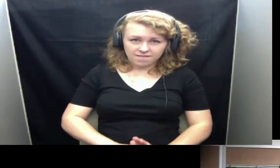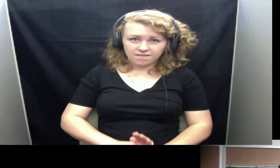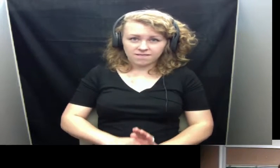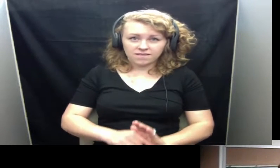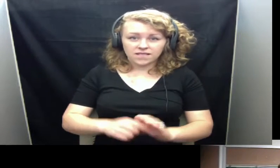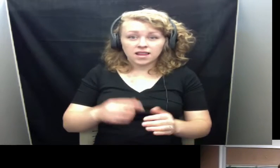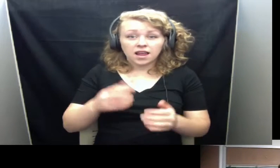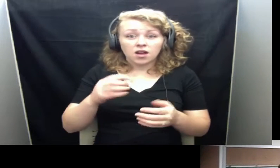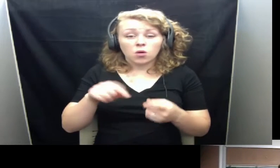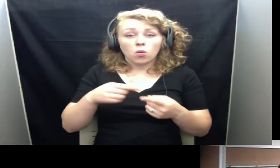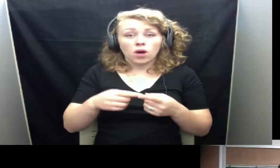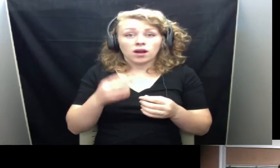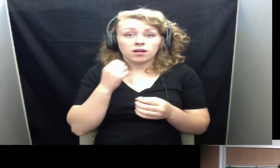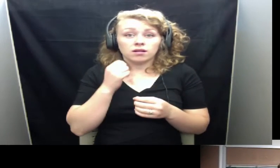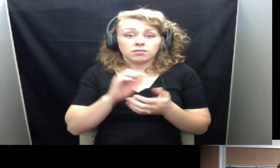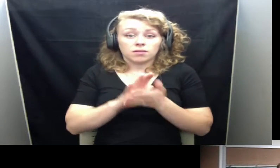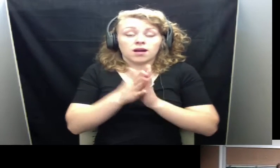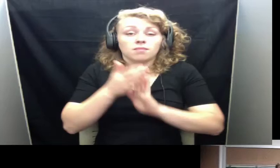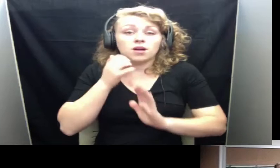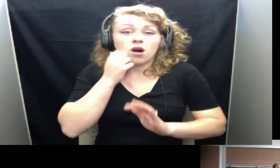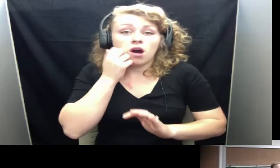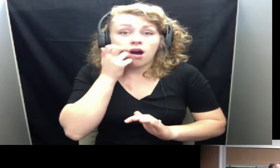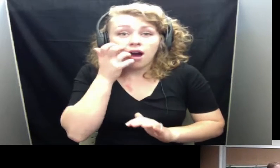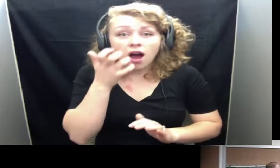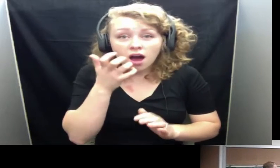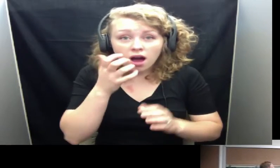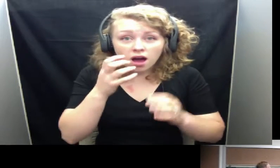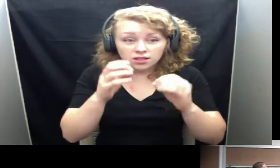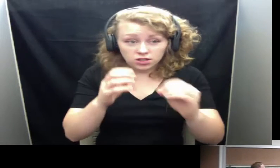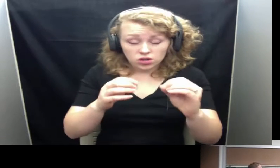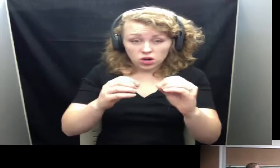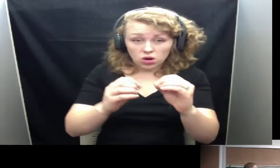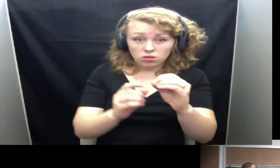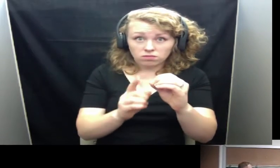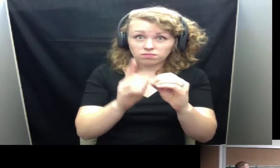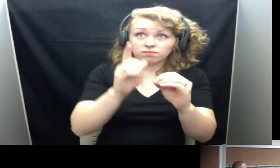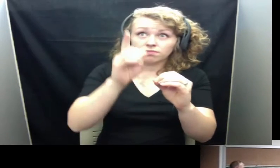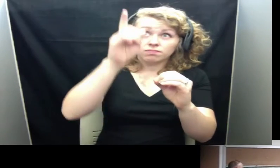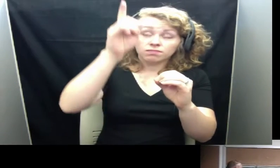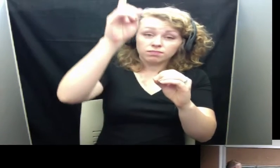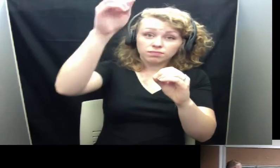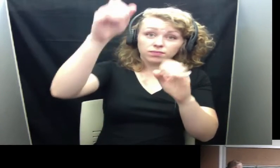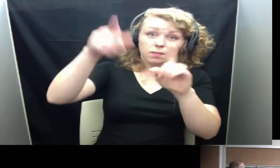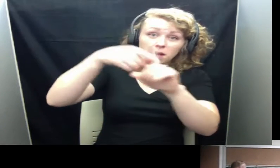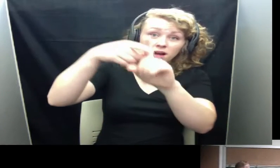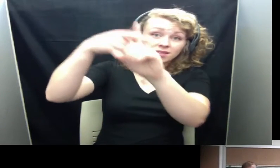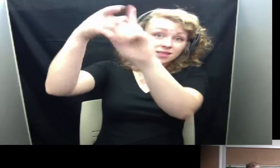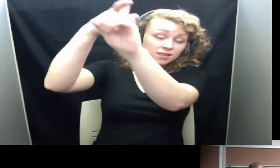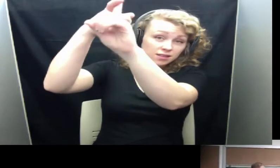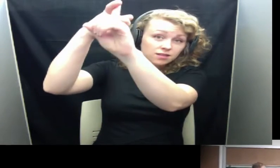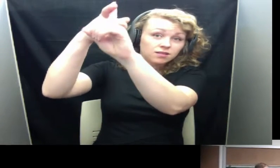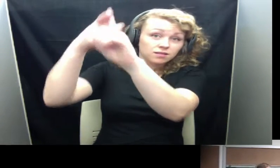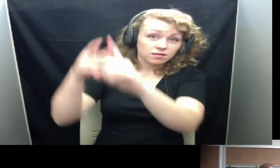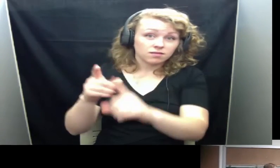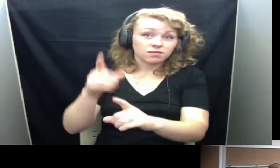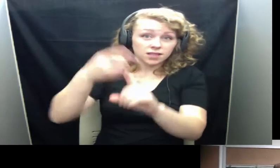numbers below. So that's a good way to find out greater than and less